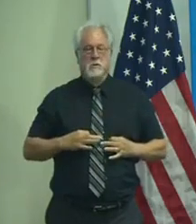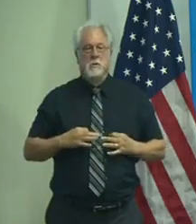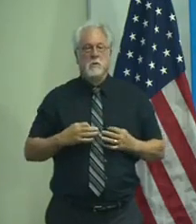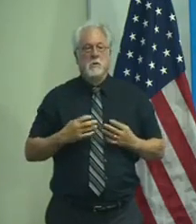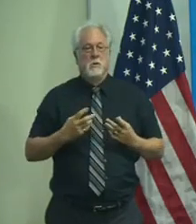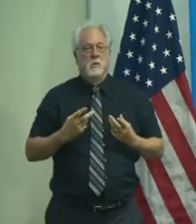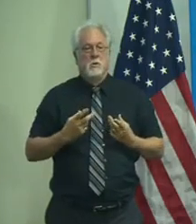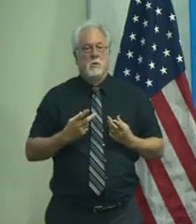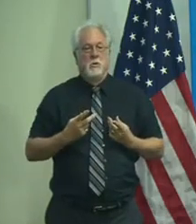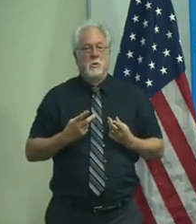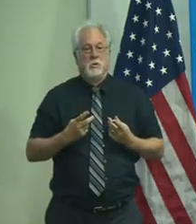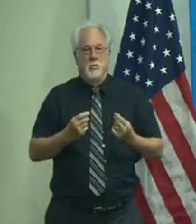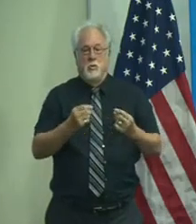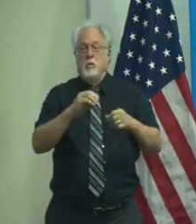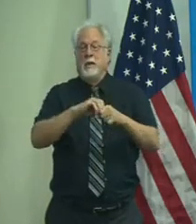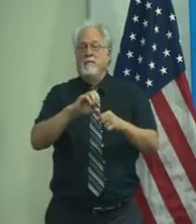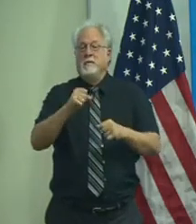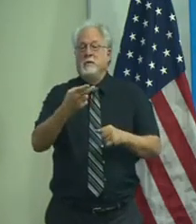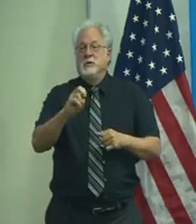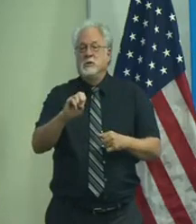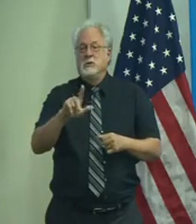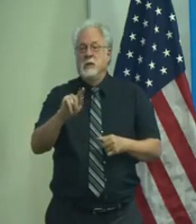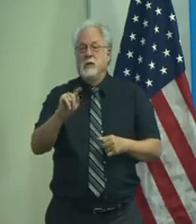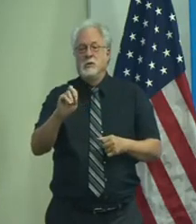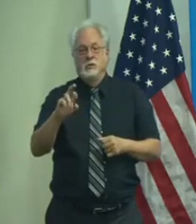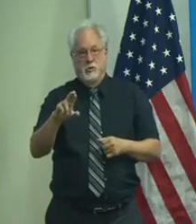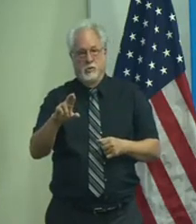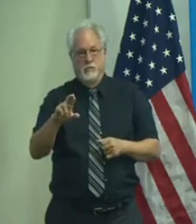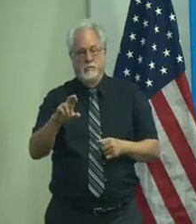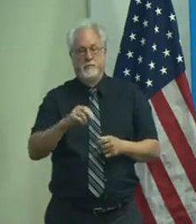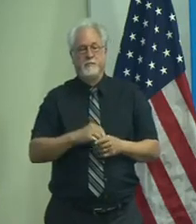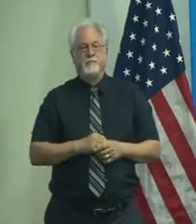you need to shelter.